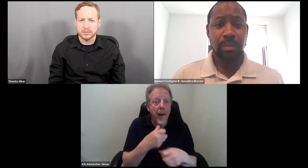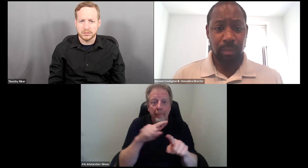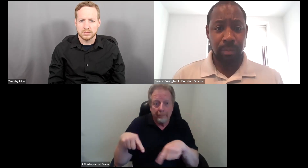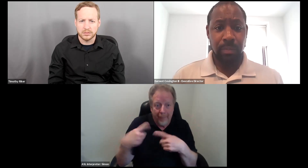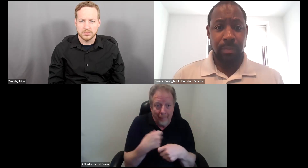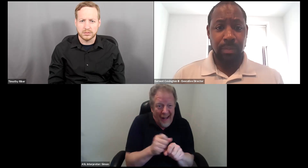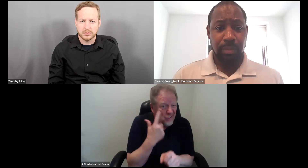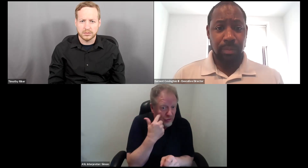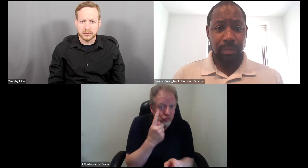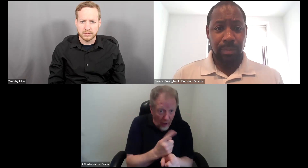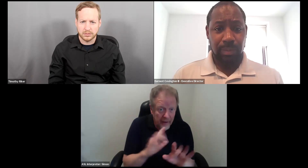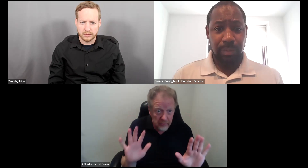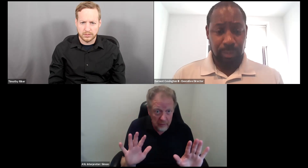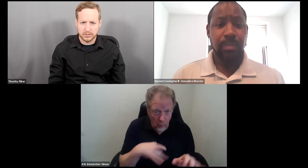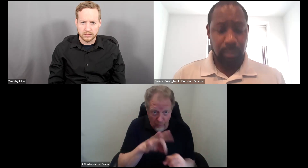correct?